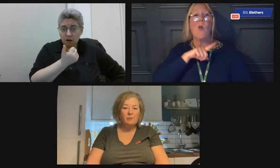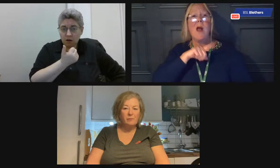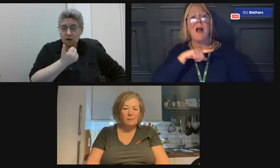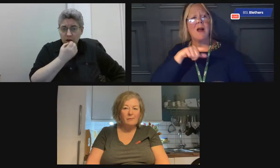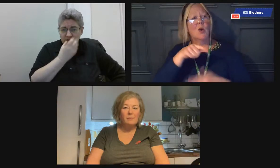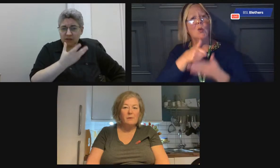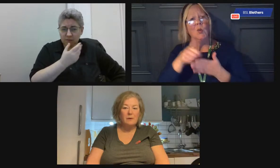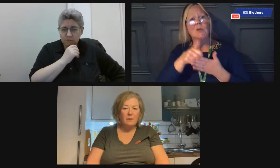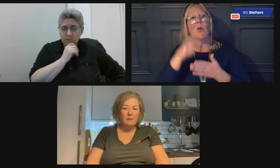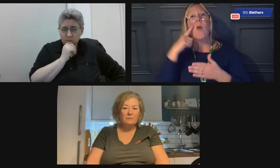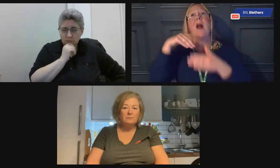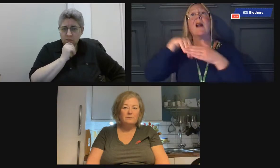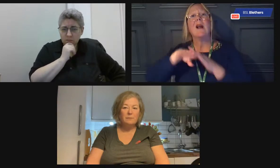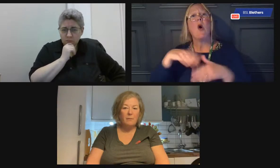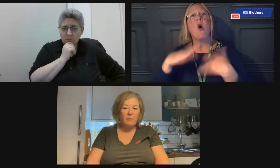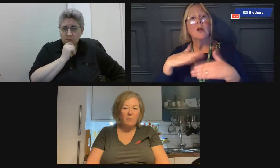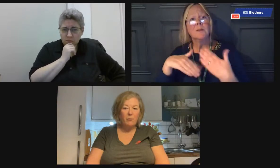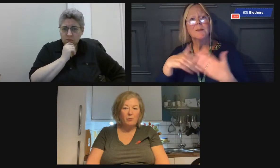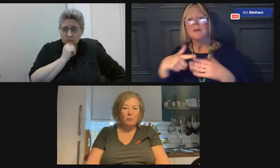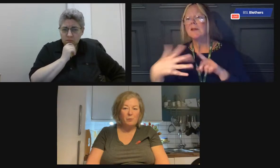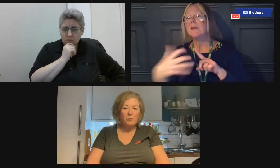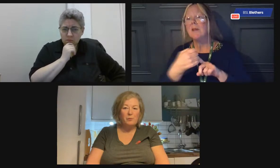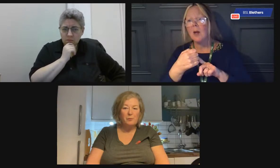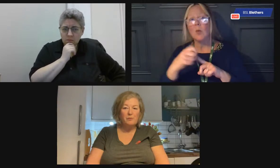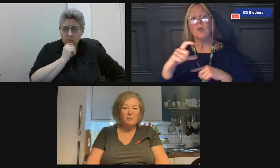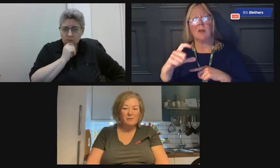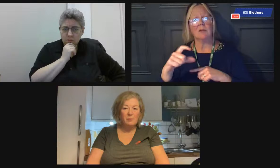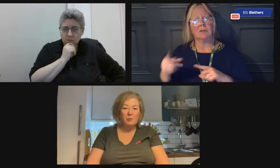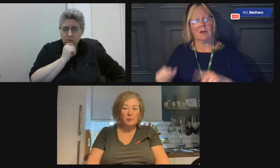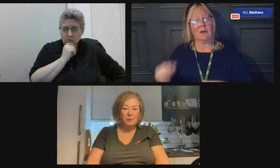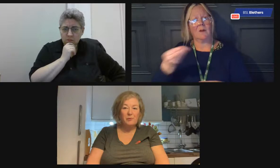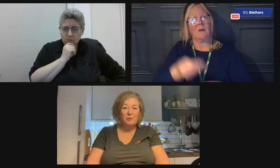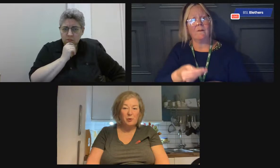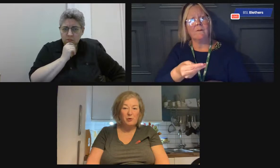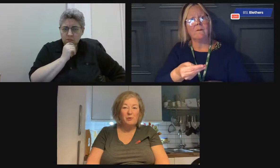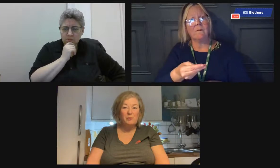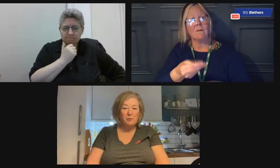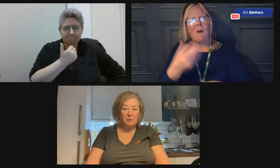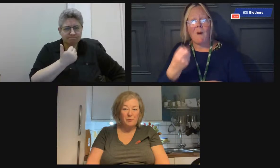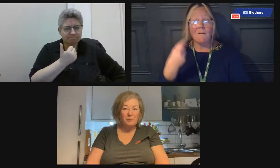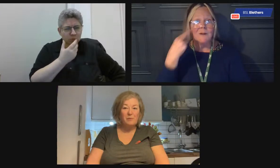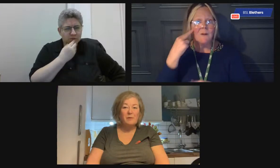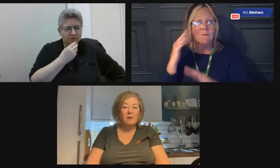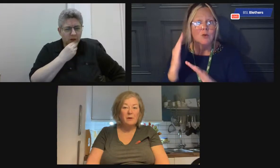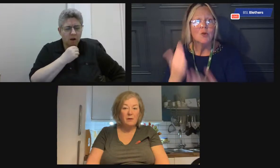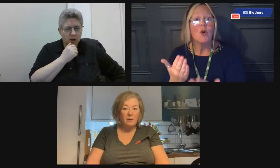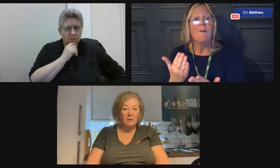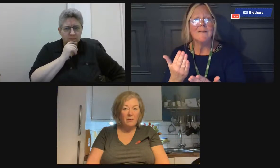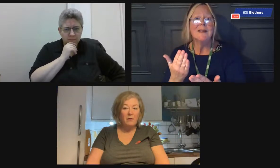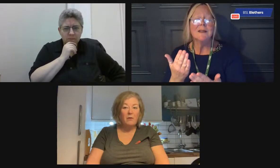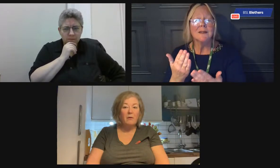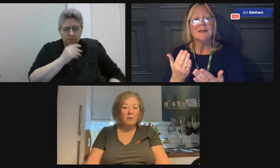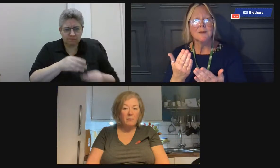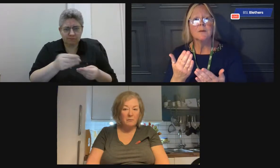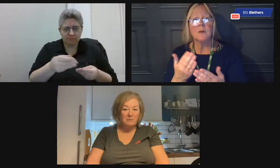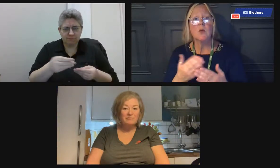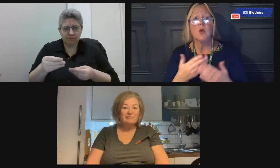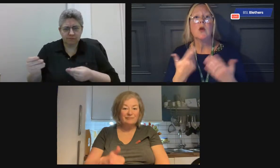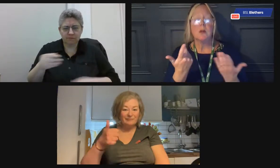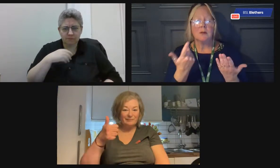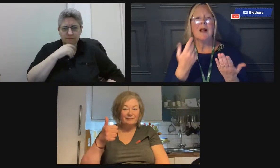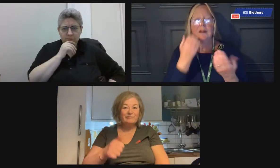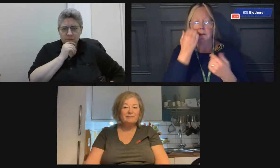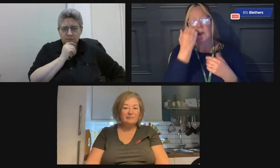They often carry cards, information cards about our service. So if they're in hospital with someone who is diagnosed with cancer, they will give them